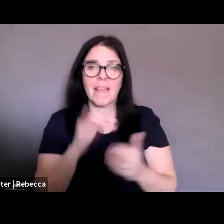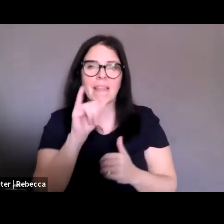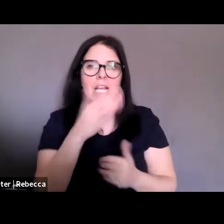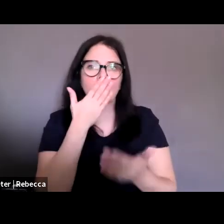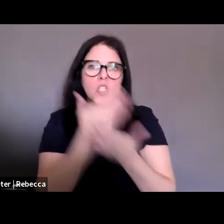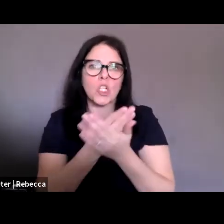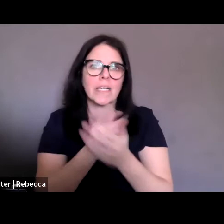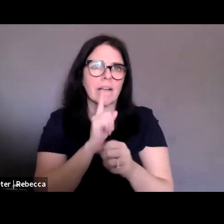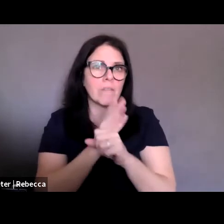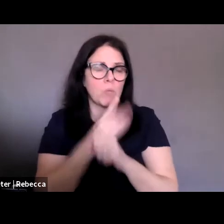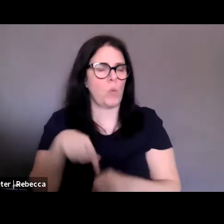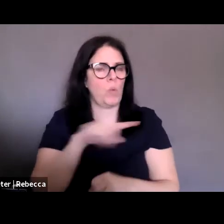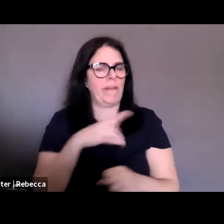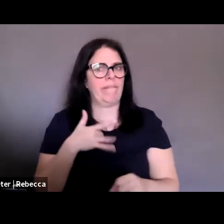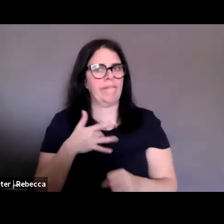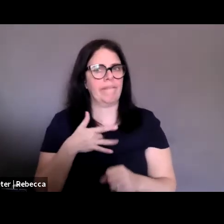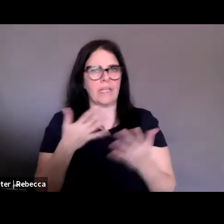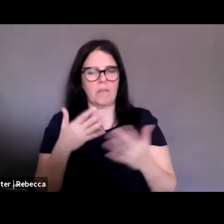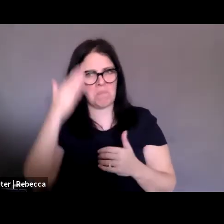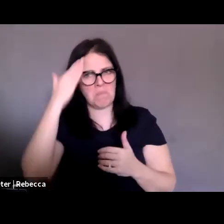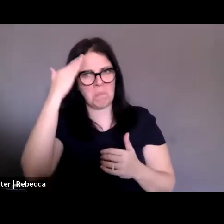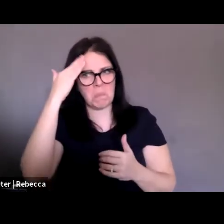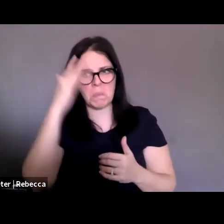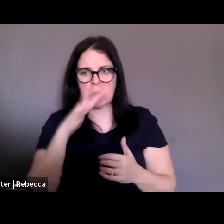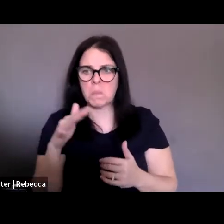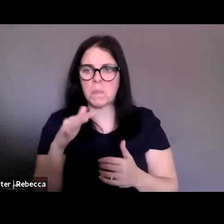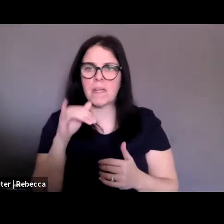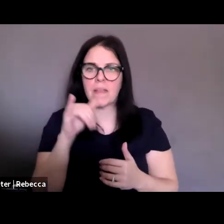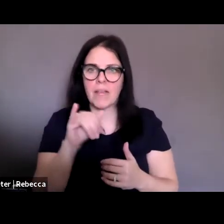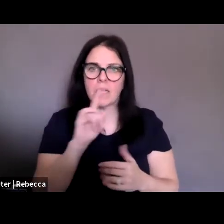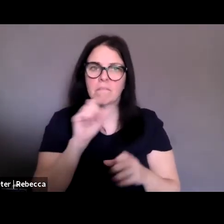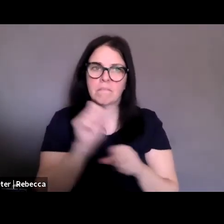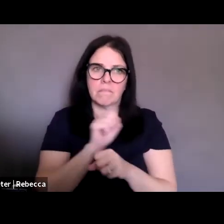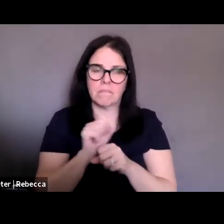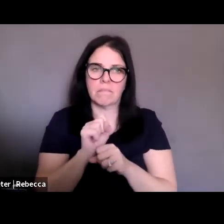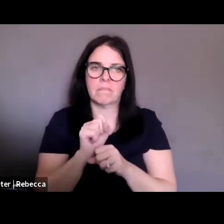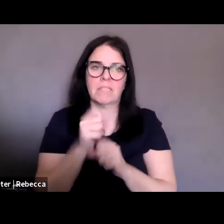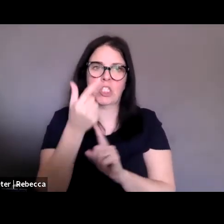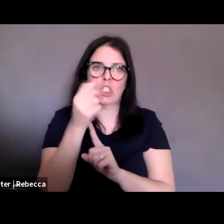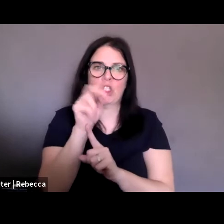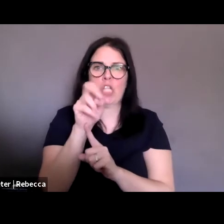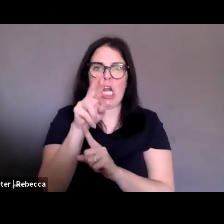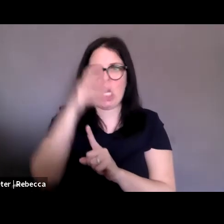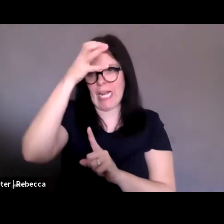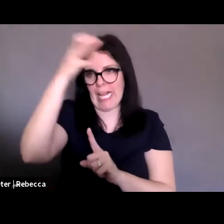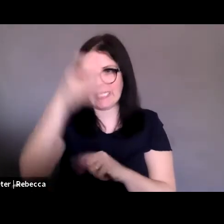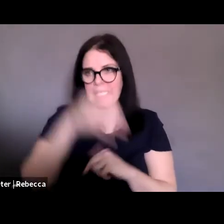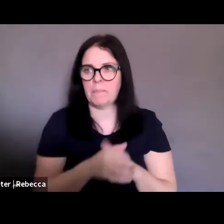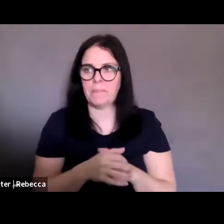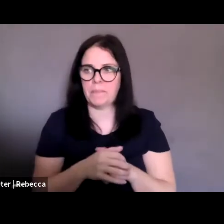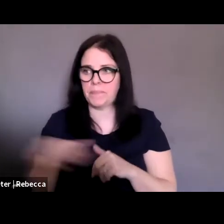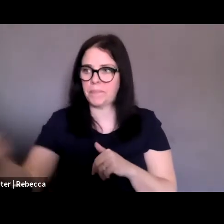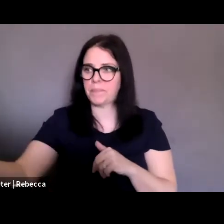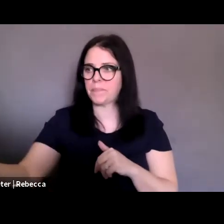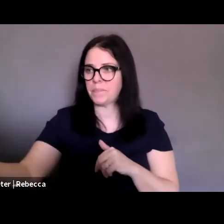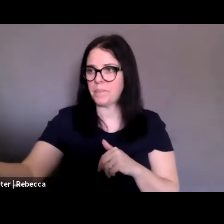us impressionistically thought we knew, which is that it's a very gendered concept and is used in gender ways. We did find some very